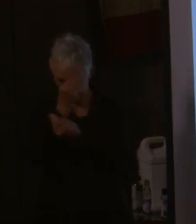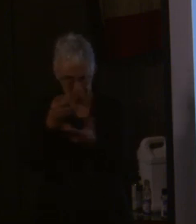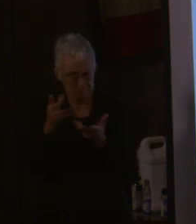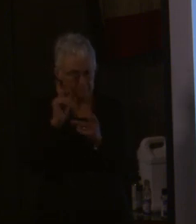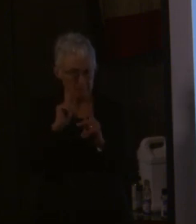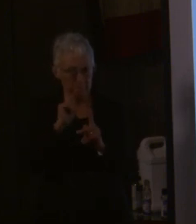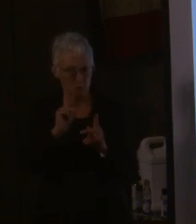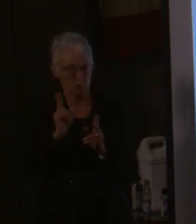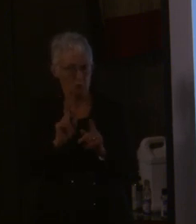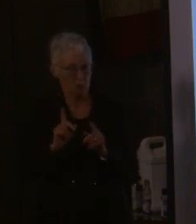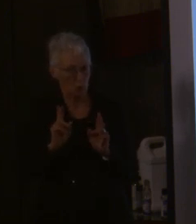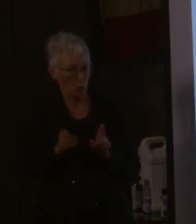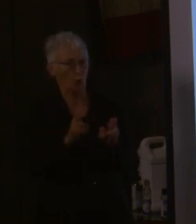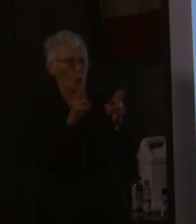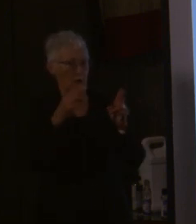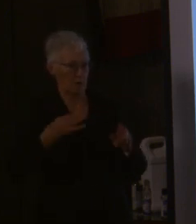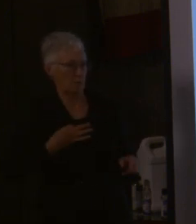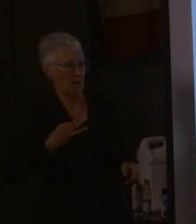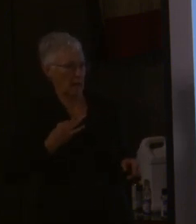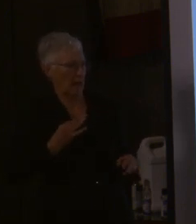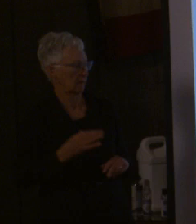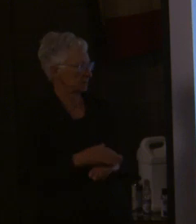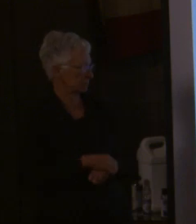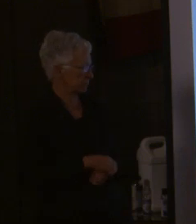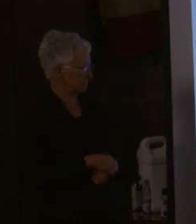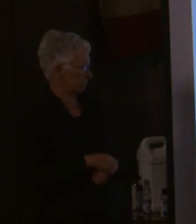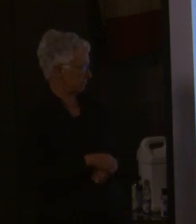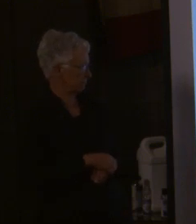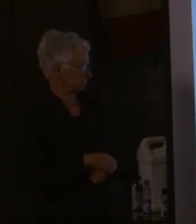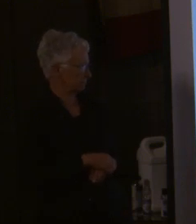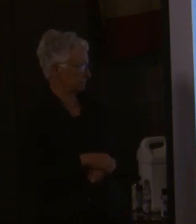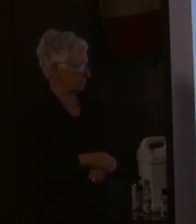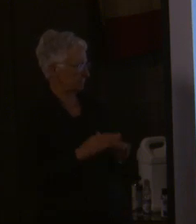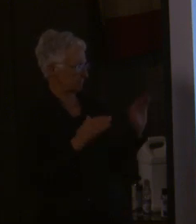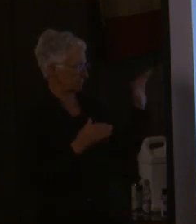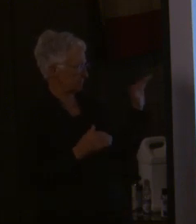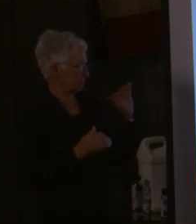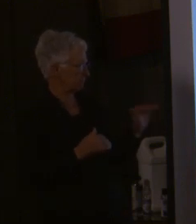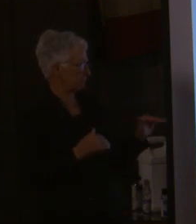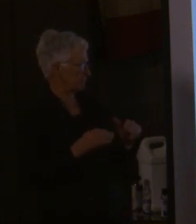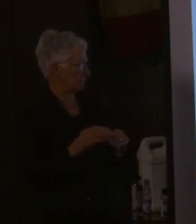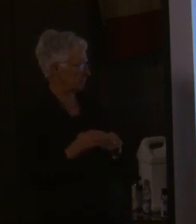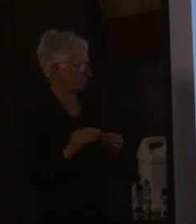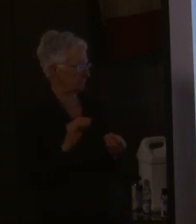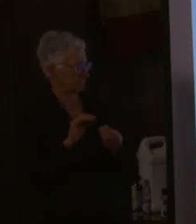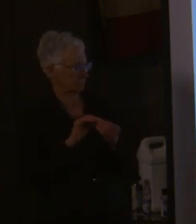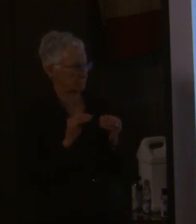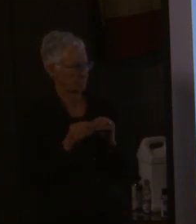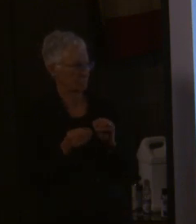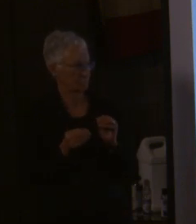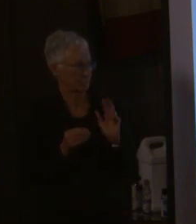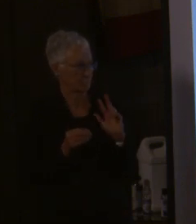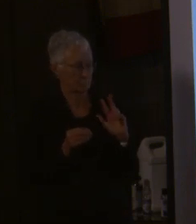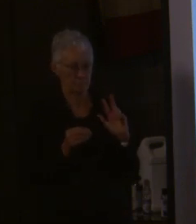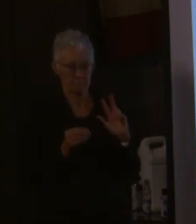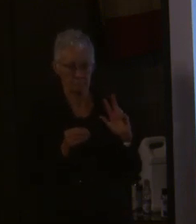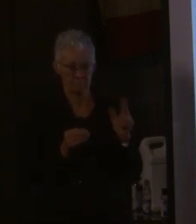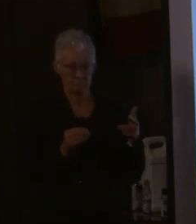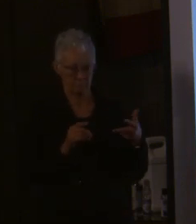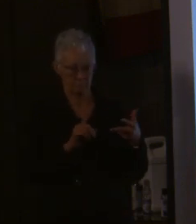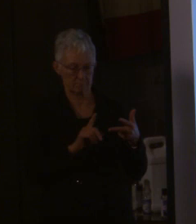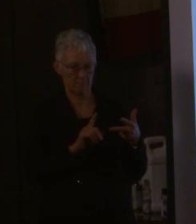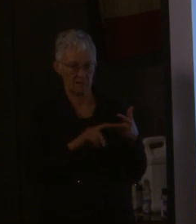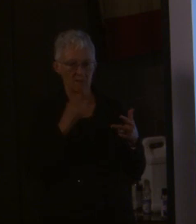at 10 a.m. So our next program here is going to be similarly targeted to a group